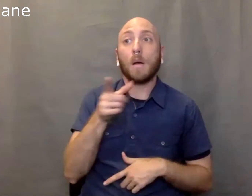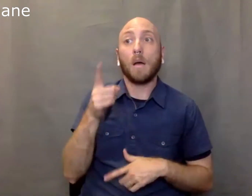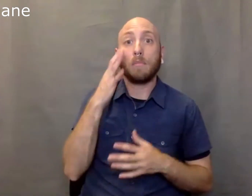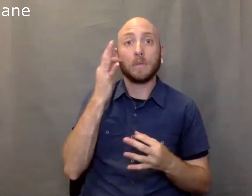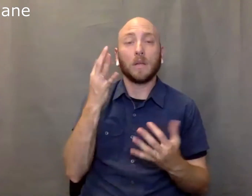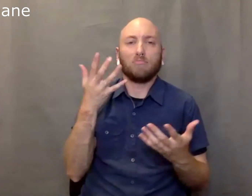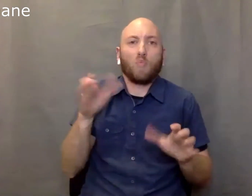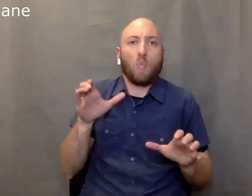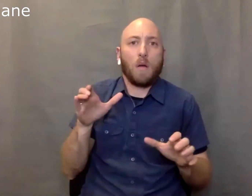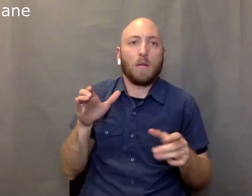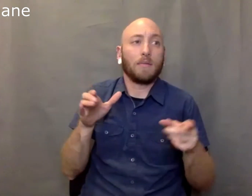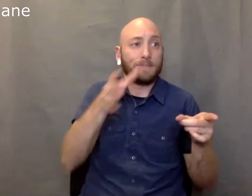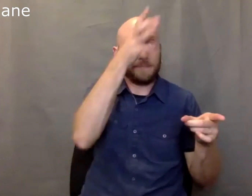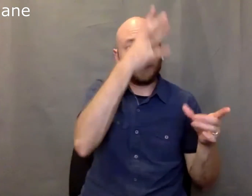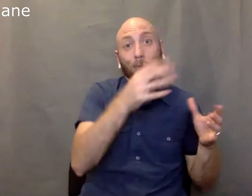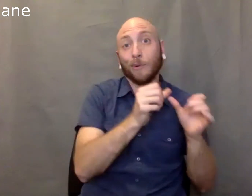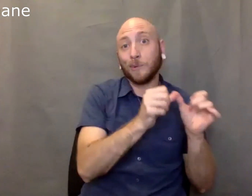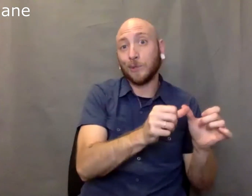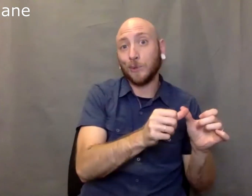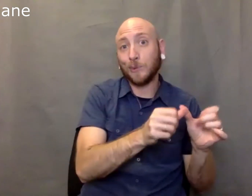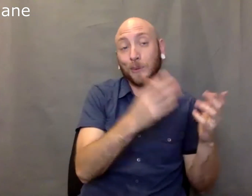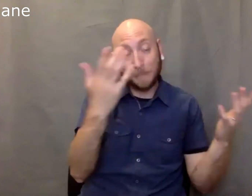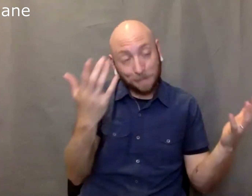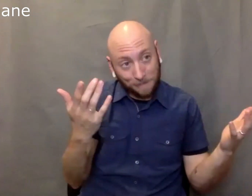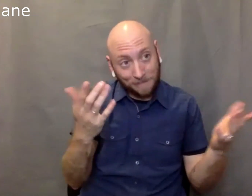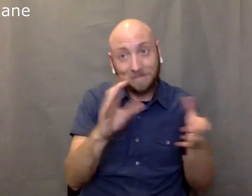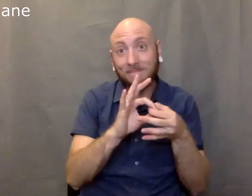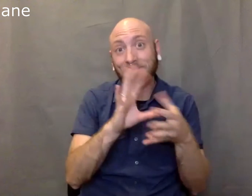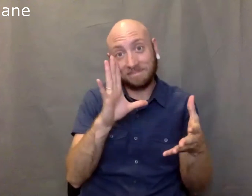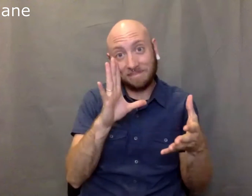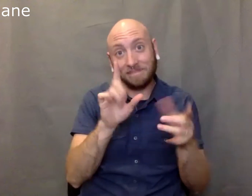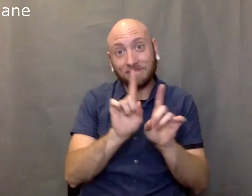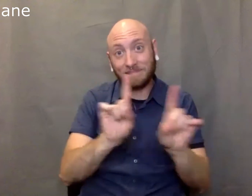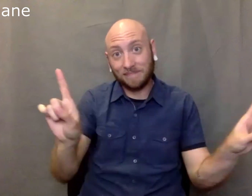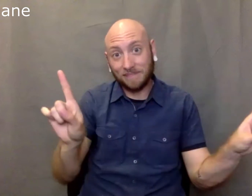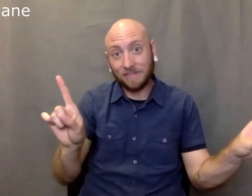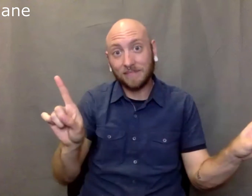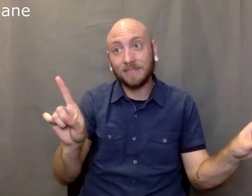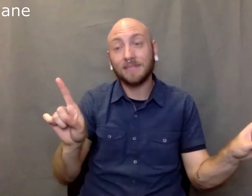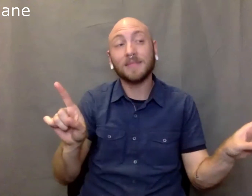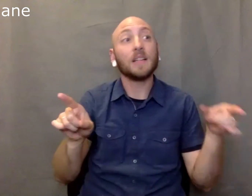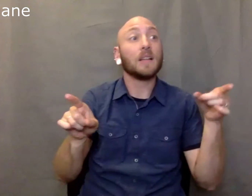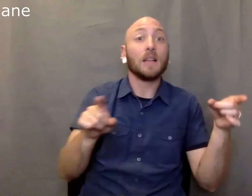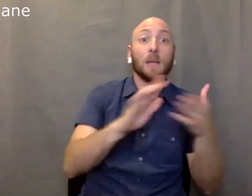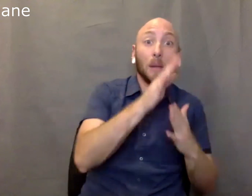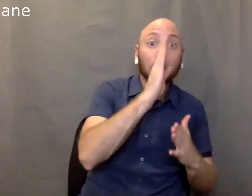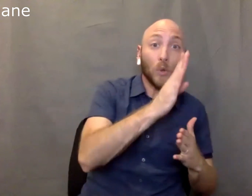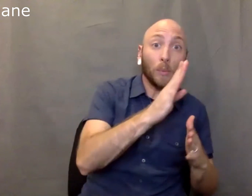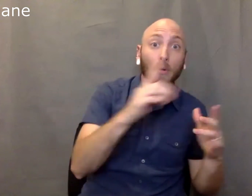anymore. My dad wanted to continue. They broke up. He got sober. They got back together. She got pregnant with me. He